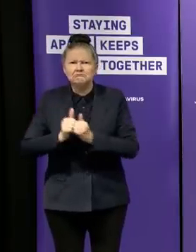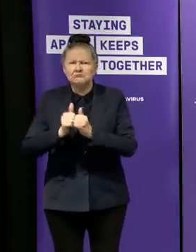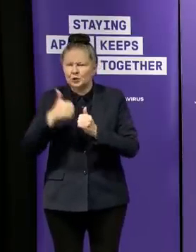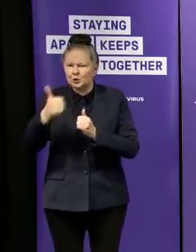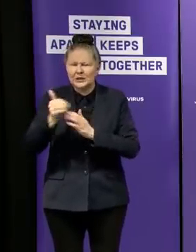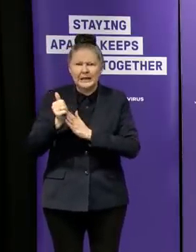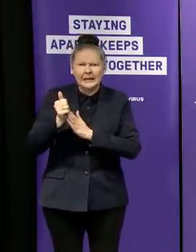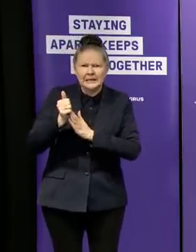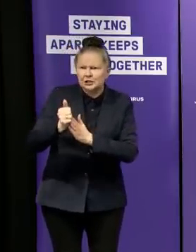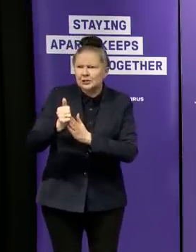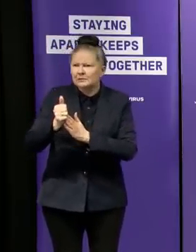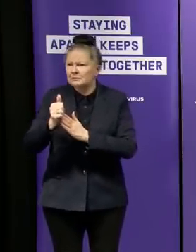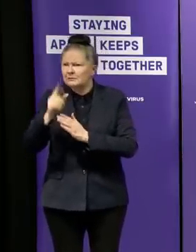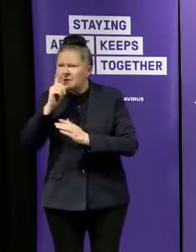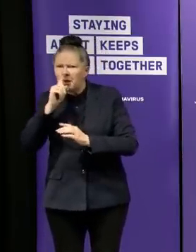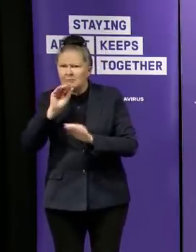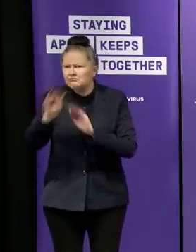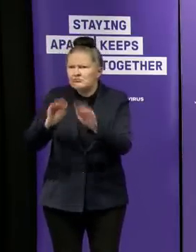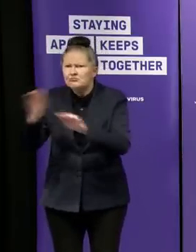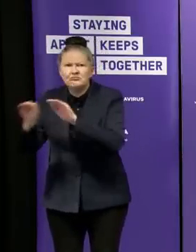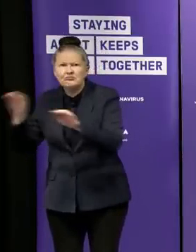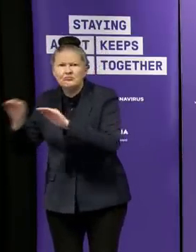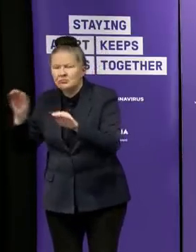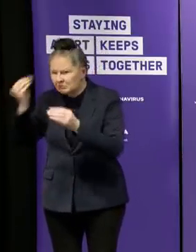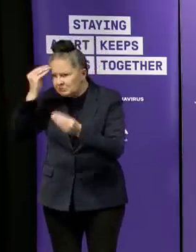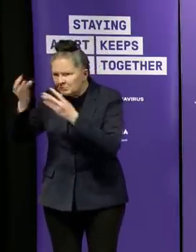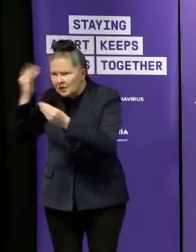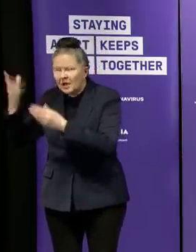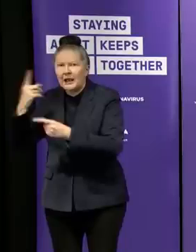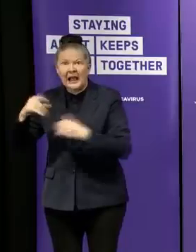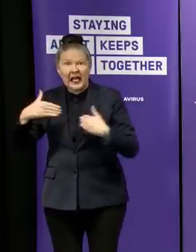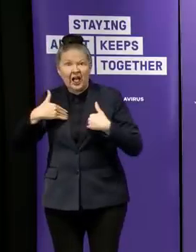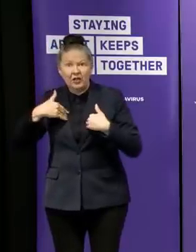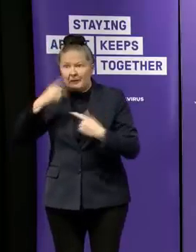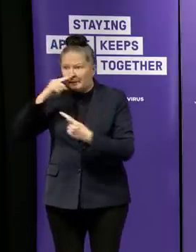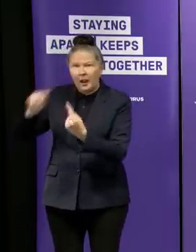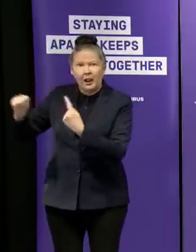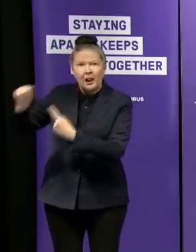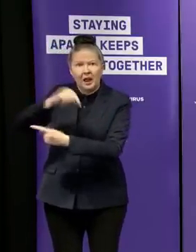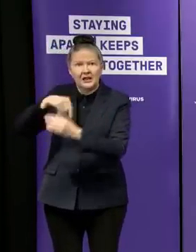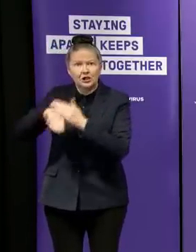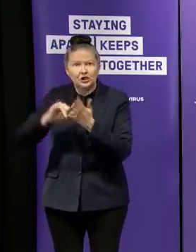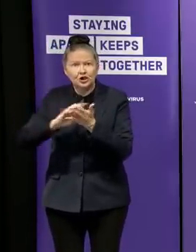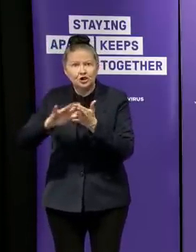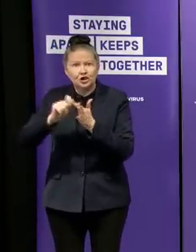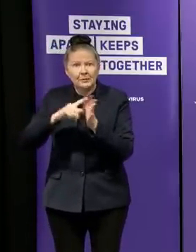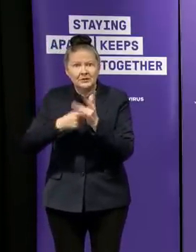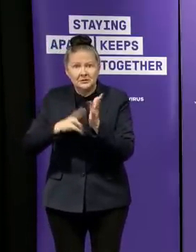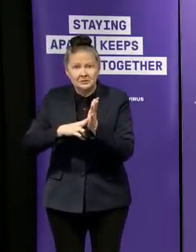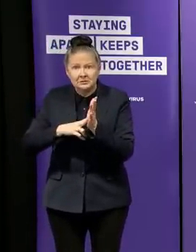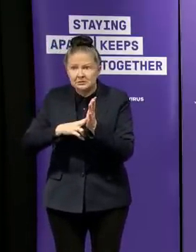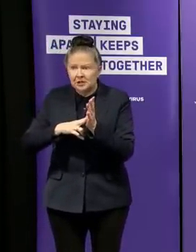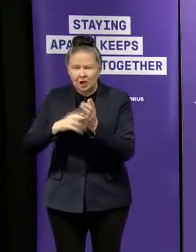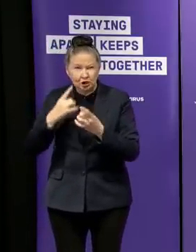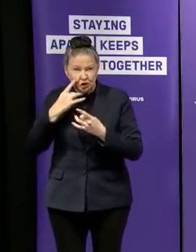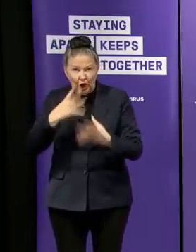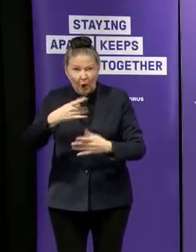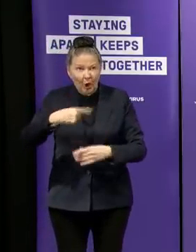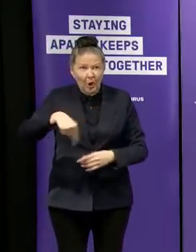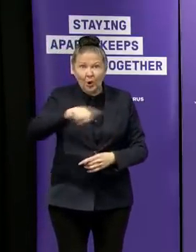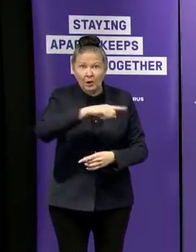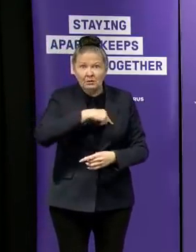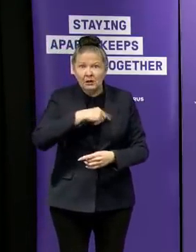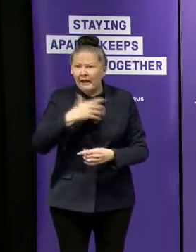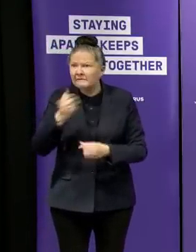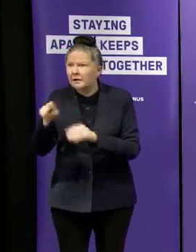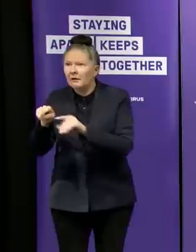community engagement and partnership with primary health networks that shows where outbreaks do occur, we can